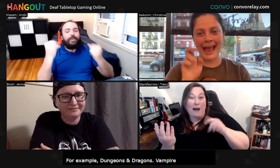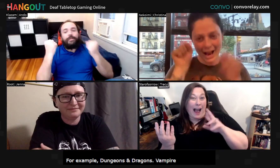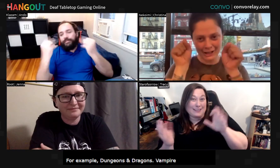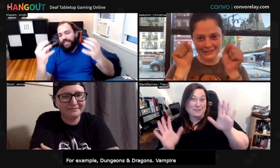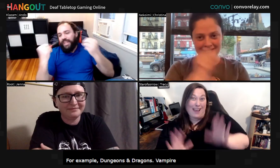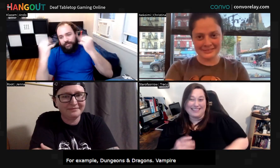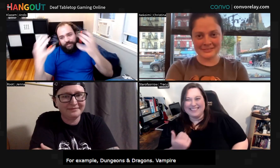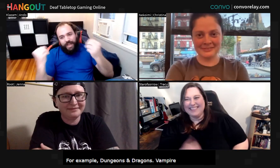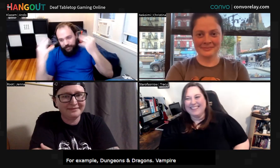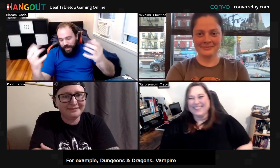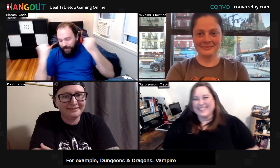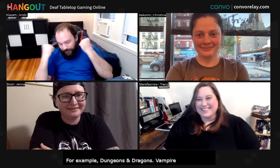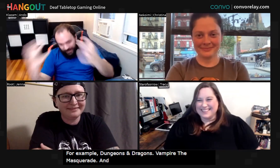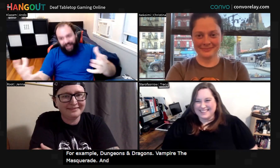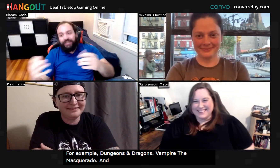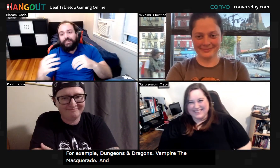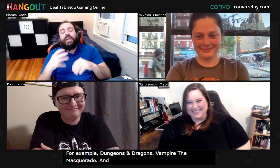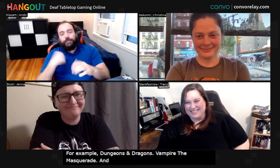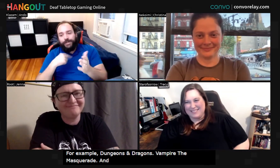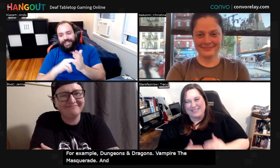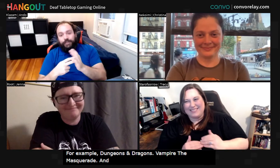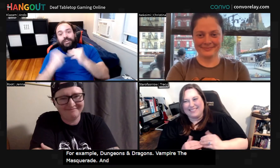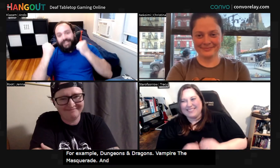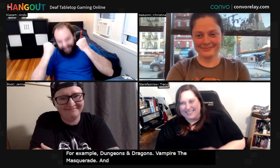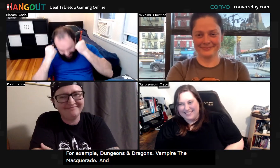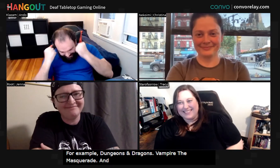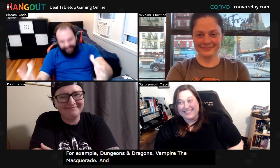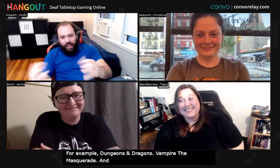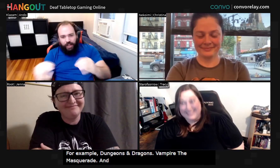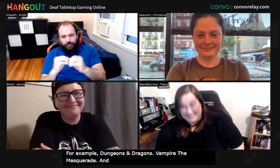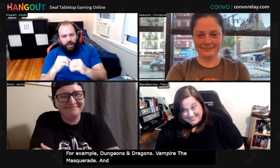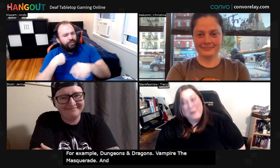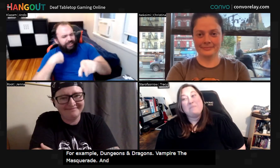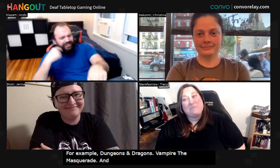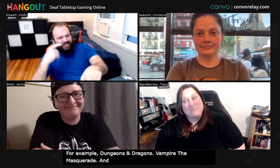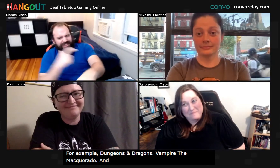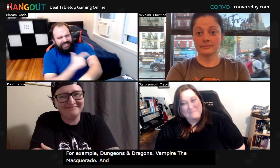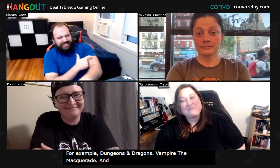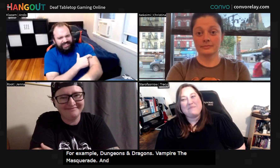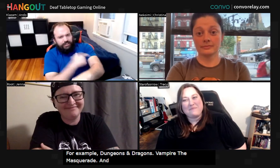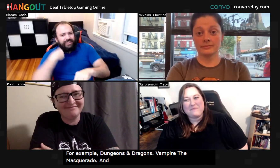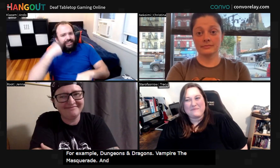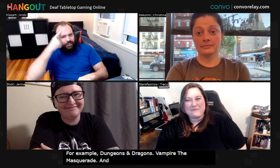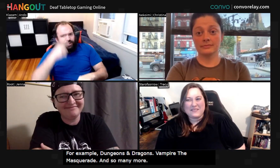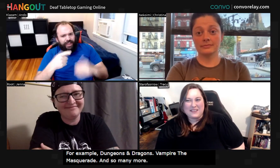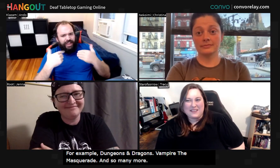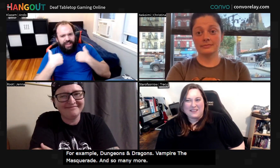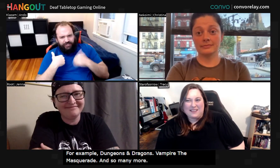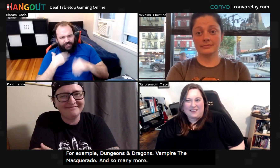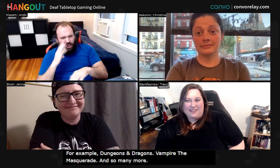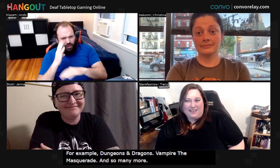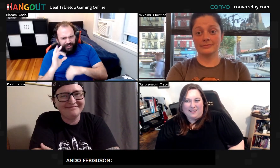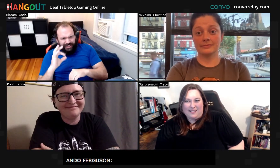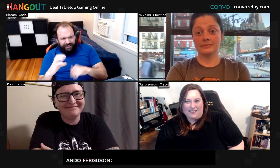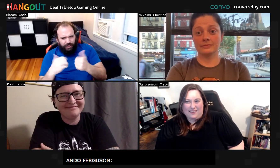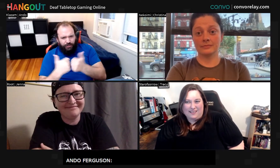as class. So many more. Yeah. And that's what I mean. Like thousands more. So I was just saying, and